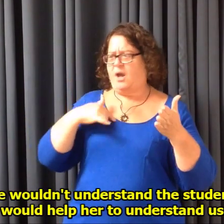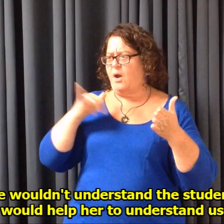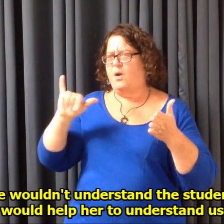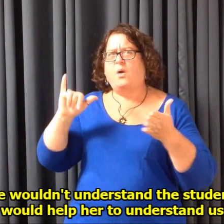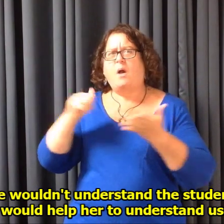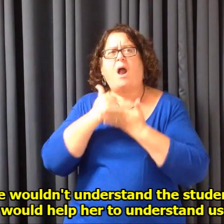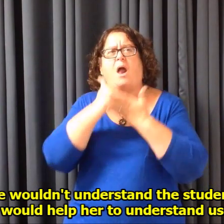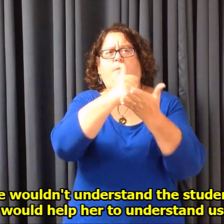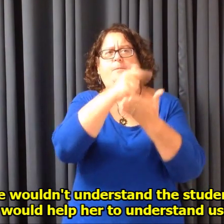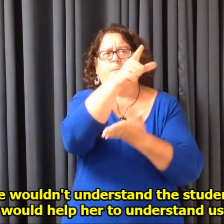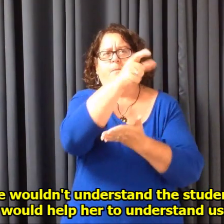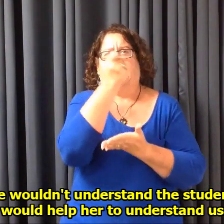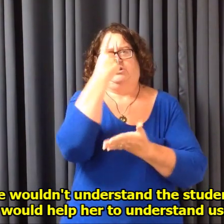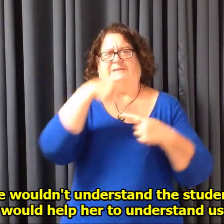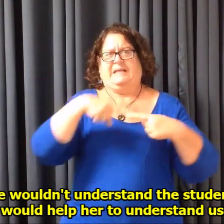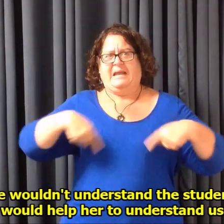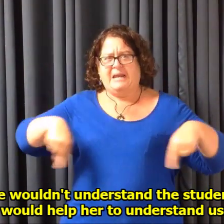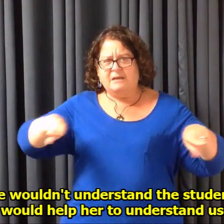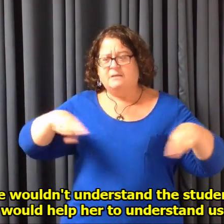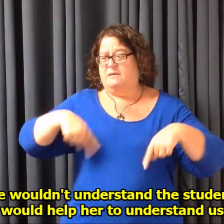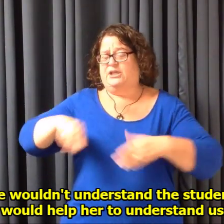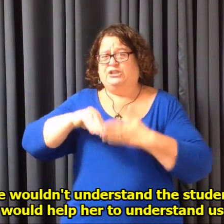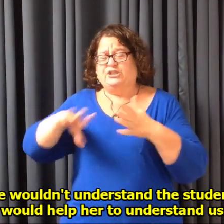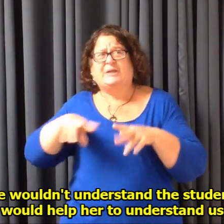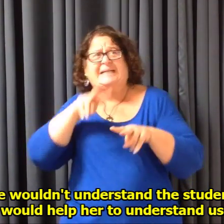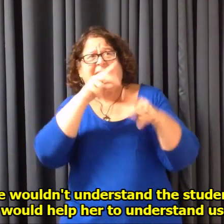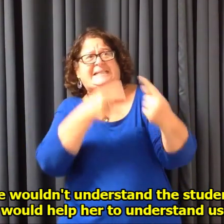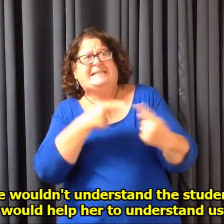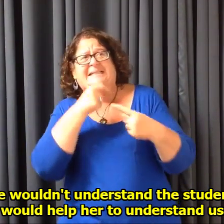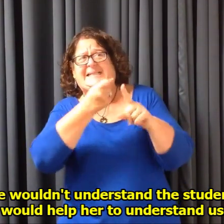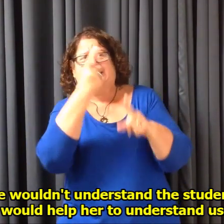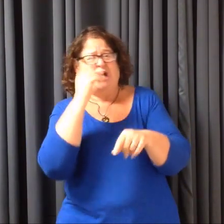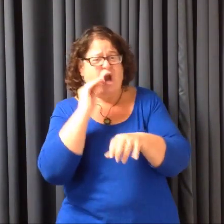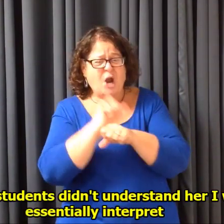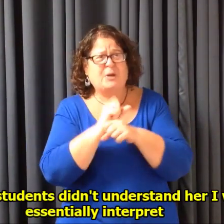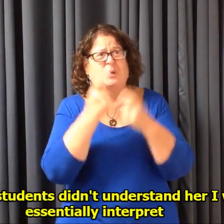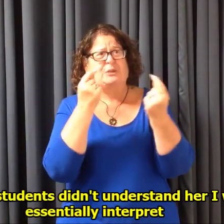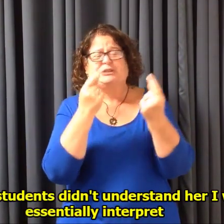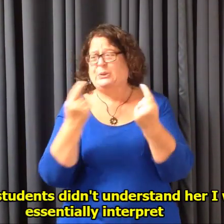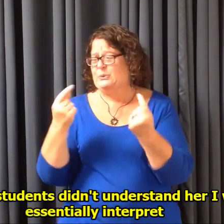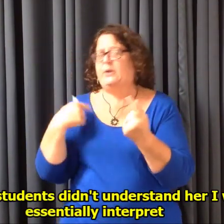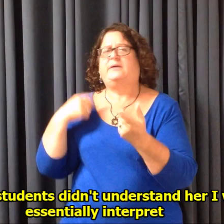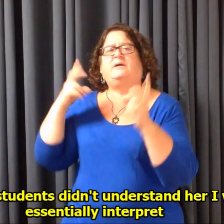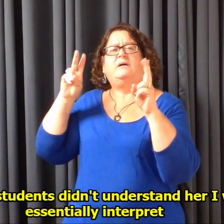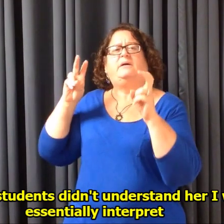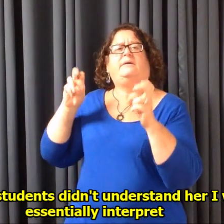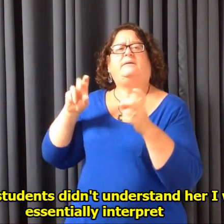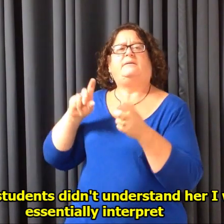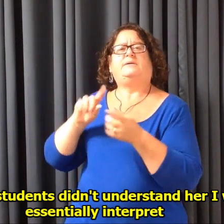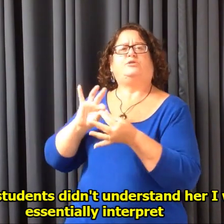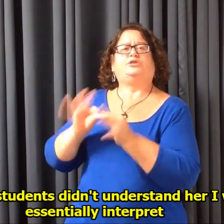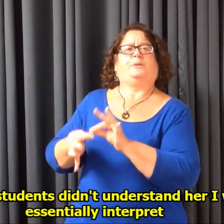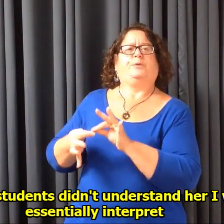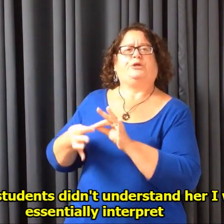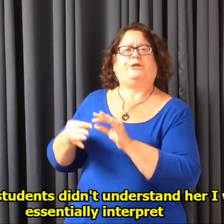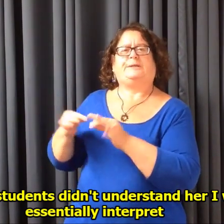wouldn't understand the students either, and I would help her to understand us. When the students didn't understand her, I would essentially